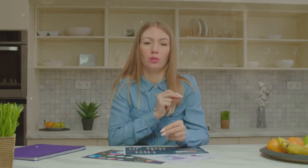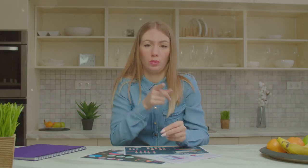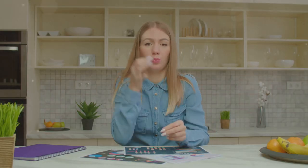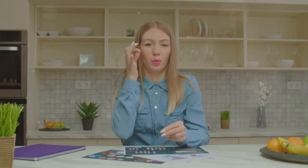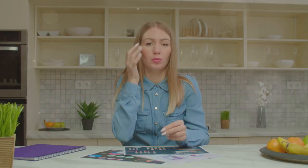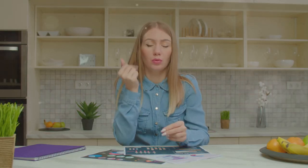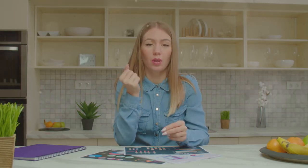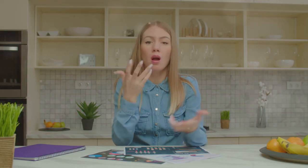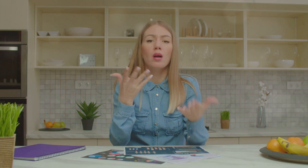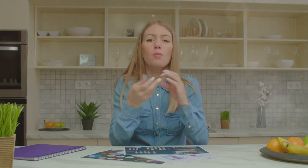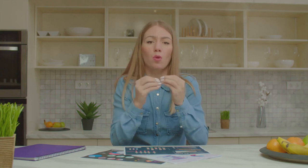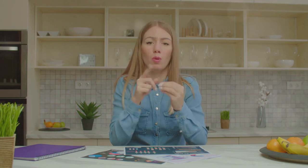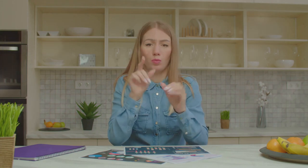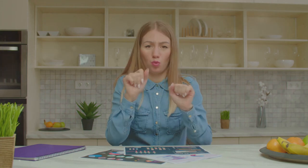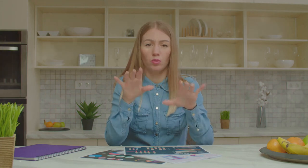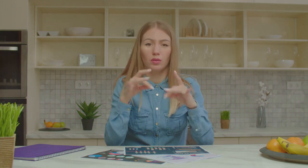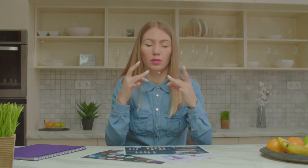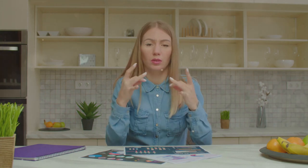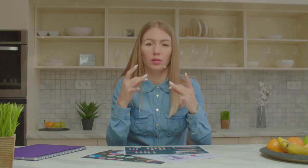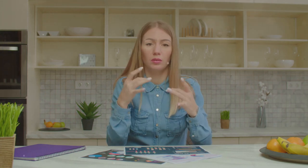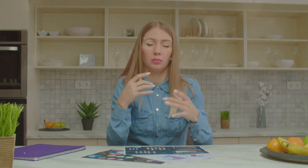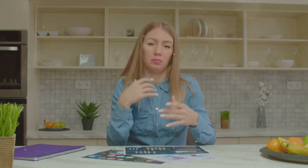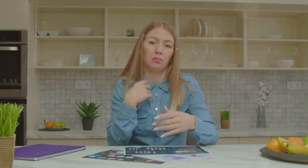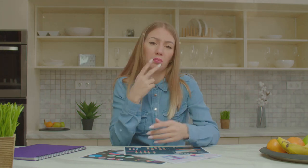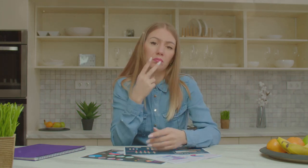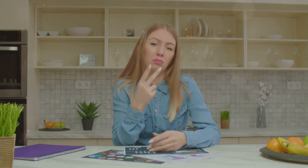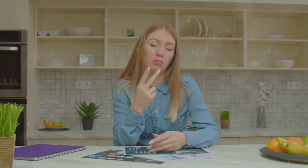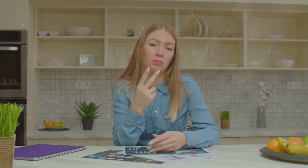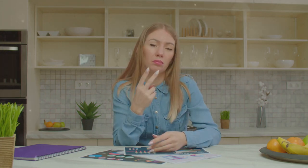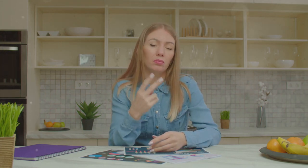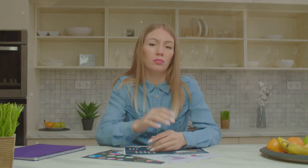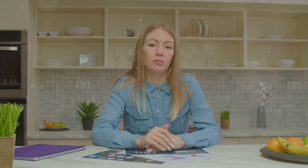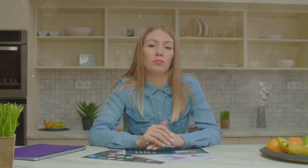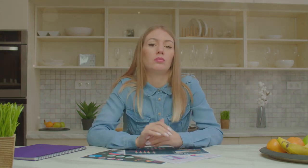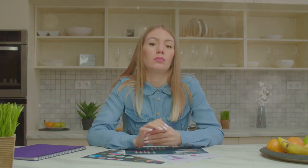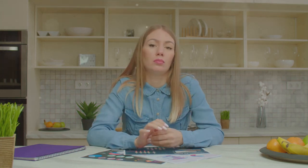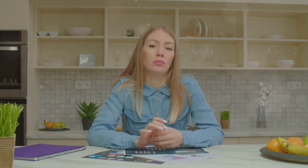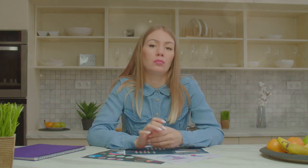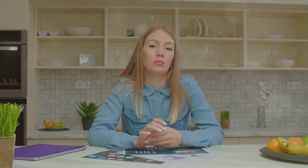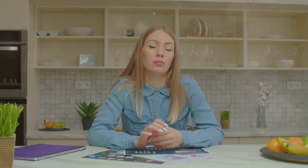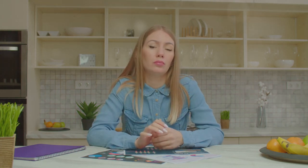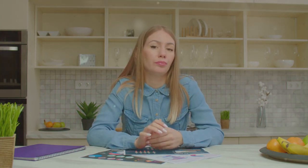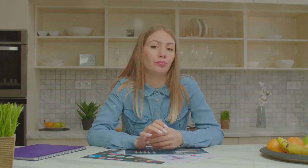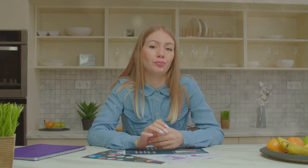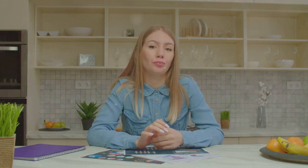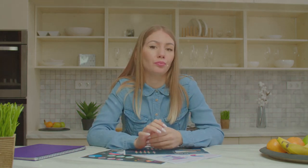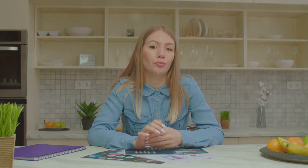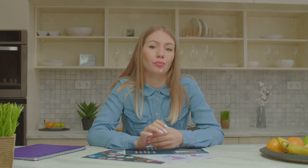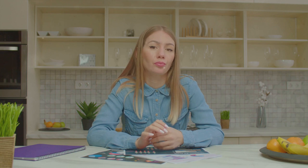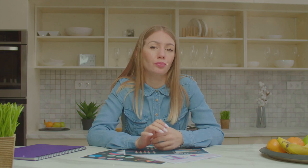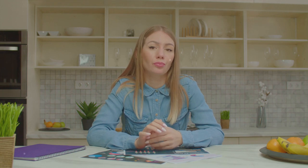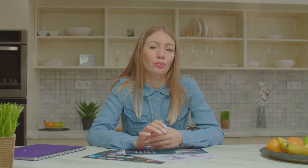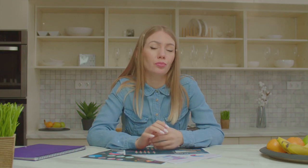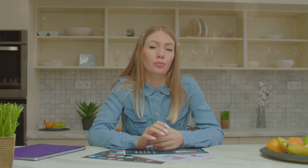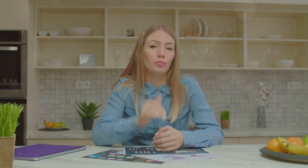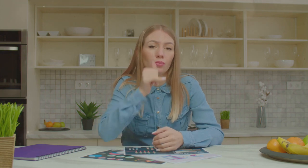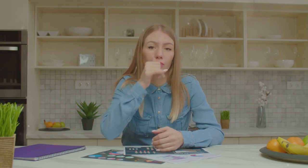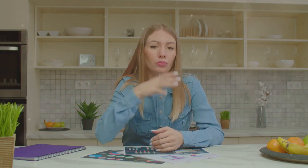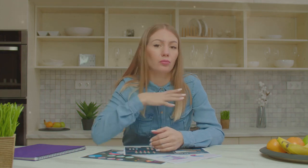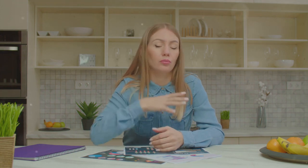basic concept. This is similar to breaking down a complex puzzle into individual pieces. Each piece is simpler to